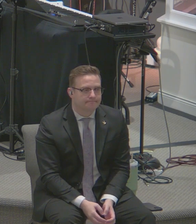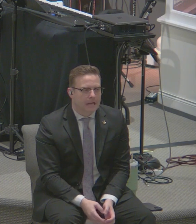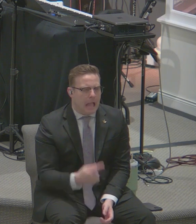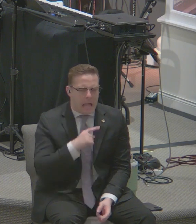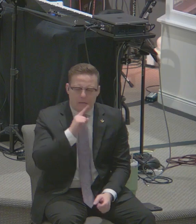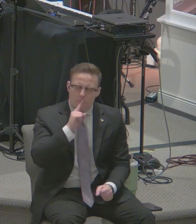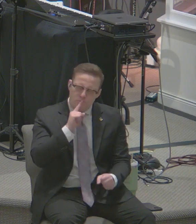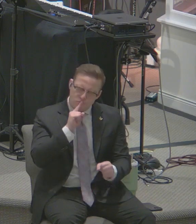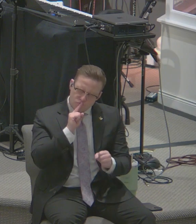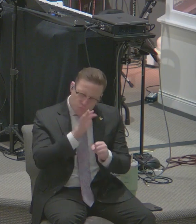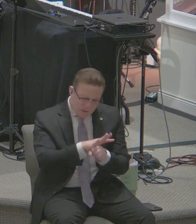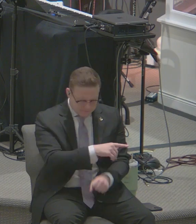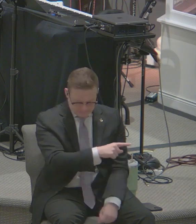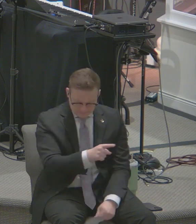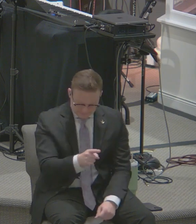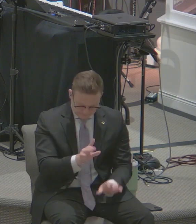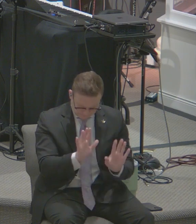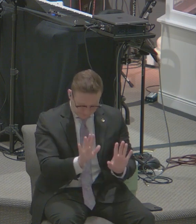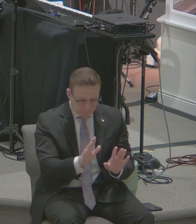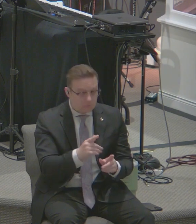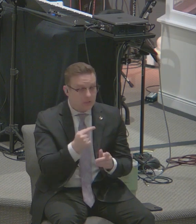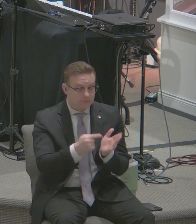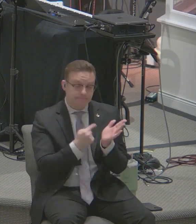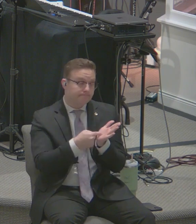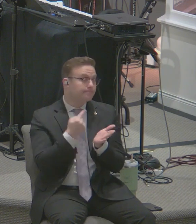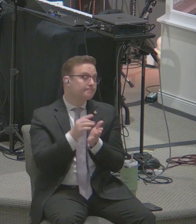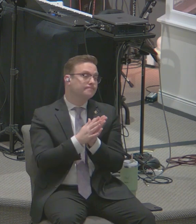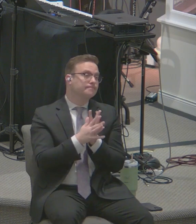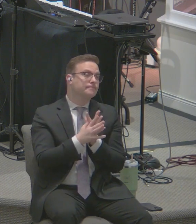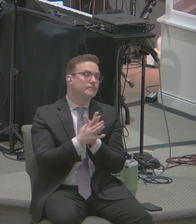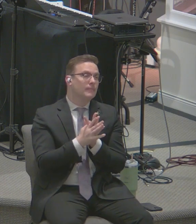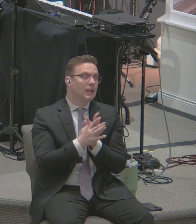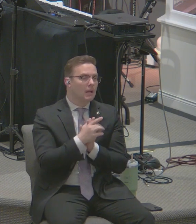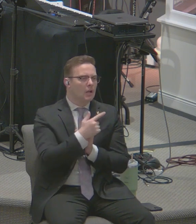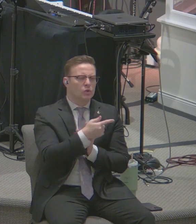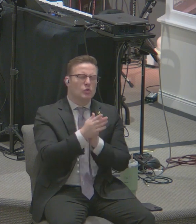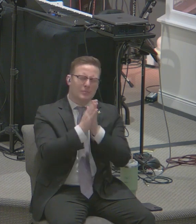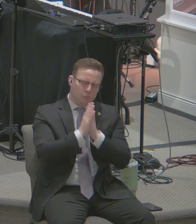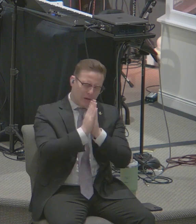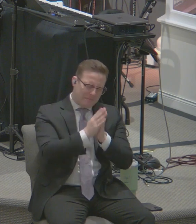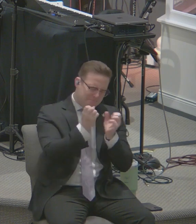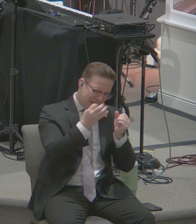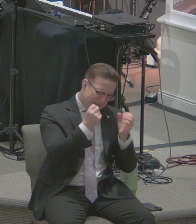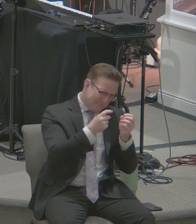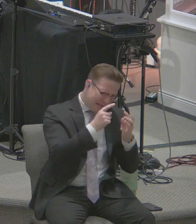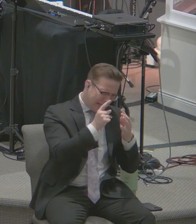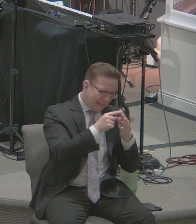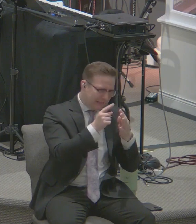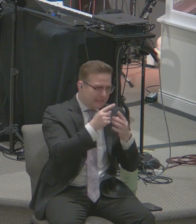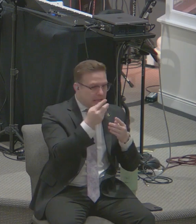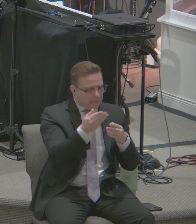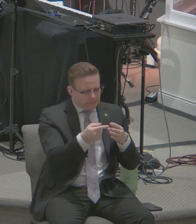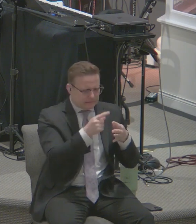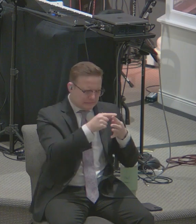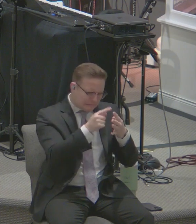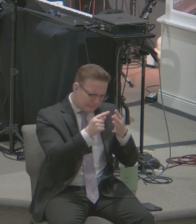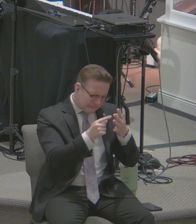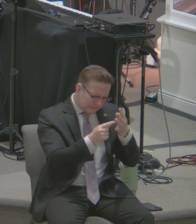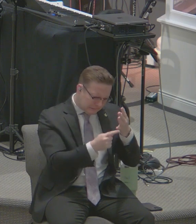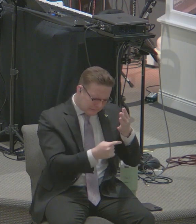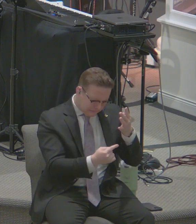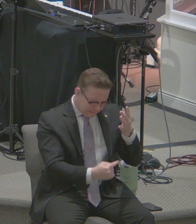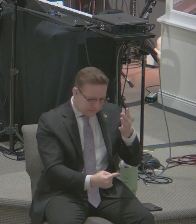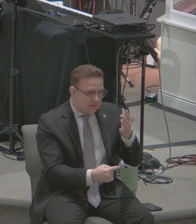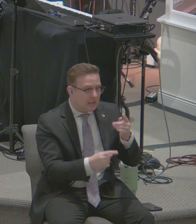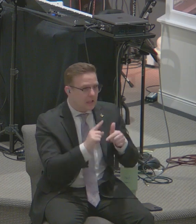I promise you, there have been times where you pray for so many things, there's so many different needs, and you will